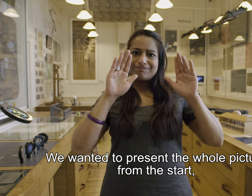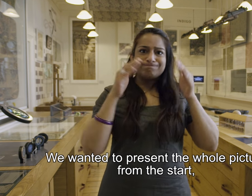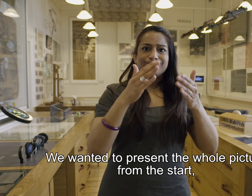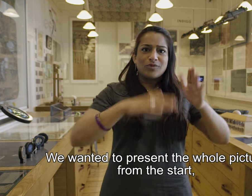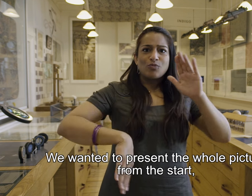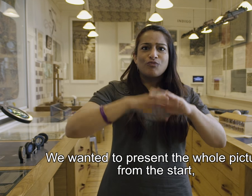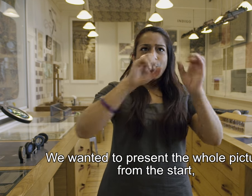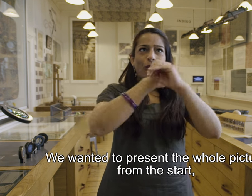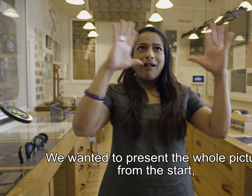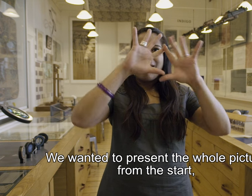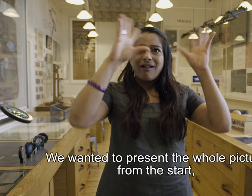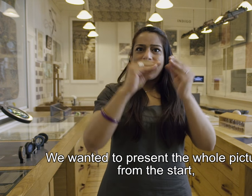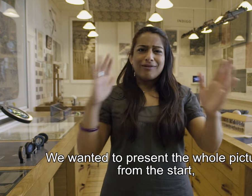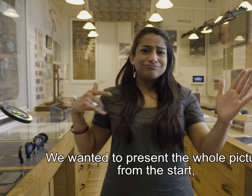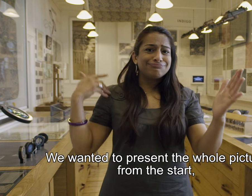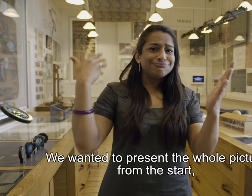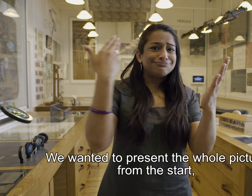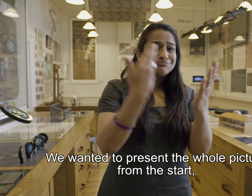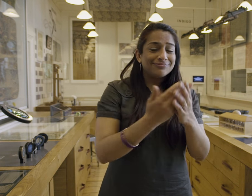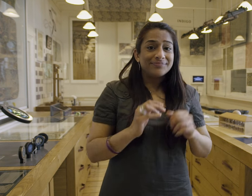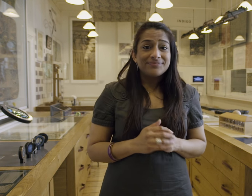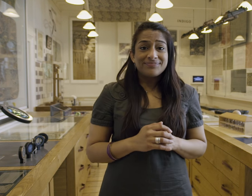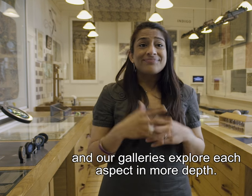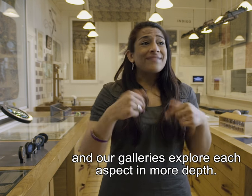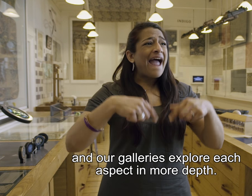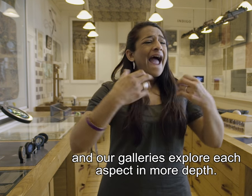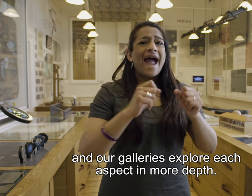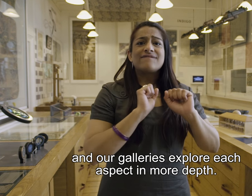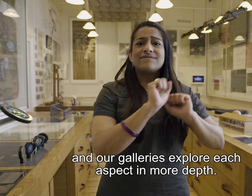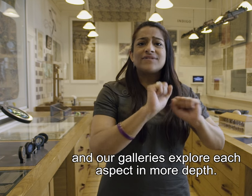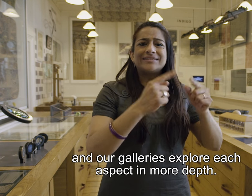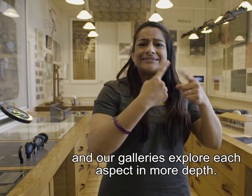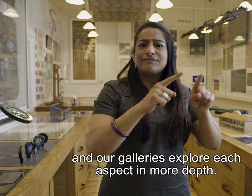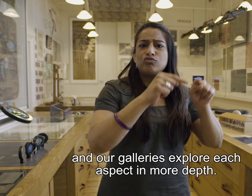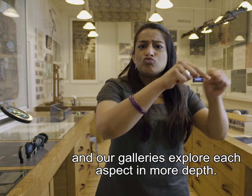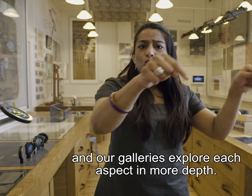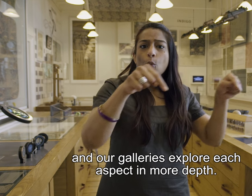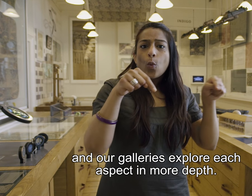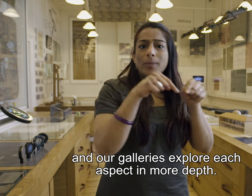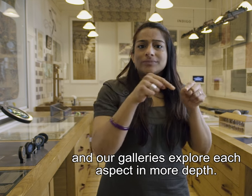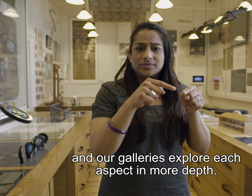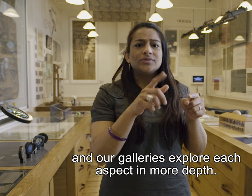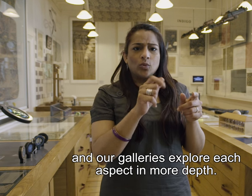wanted to present the whole picture from the start and our galleries explore each aspect in more depth